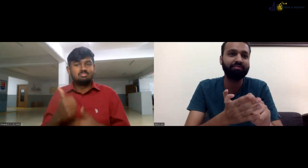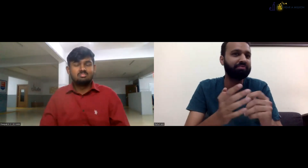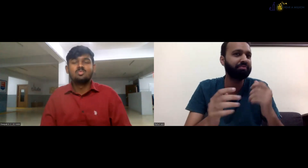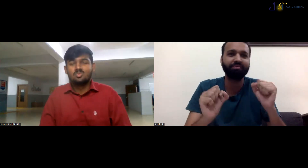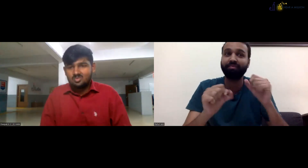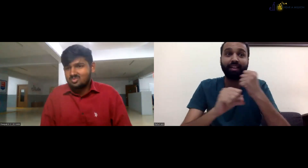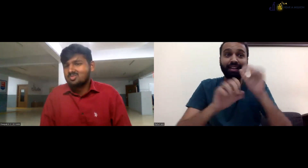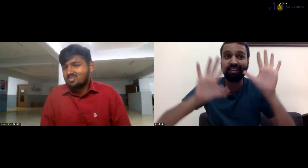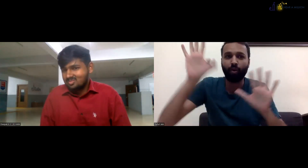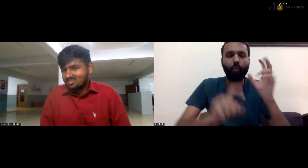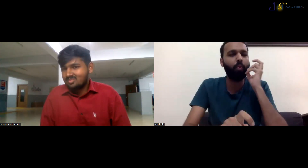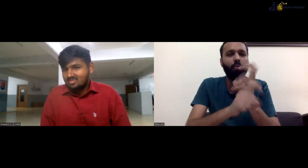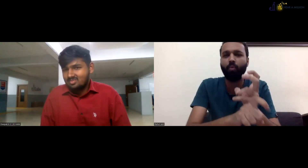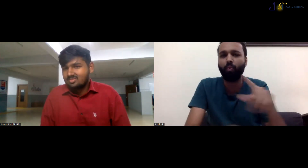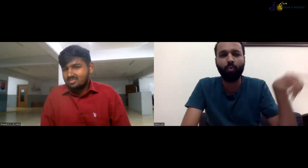English, yes.